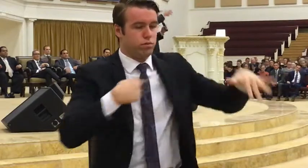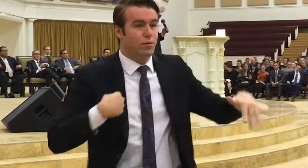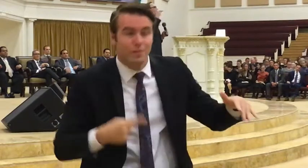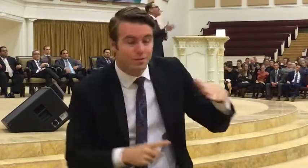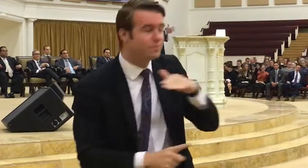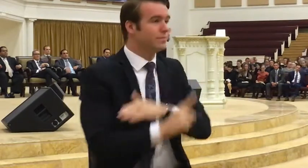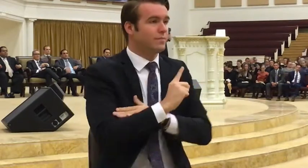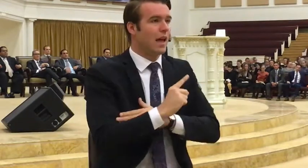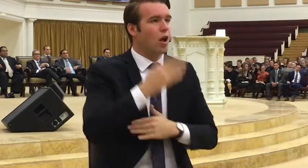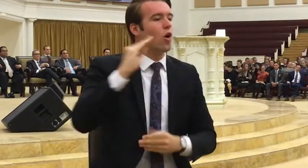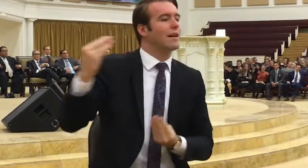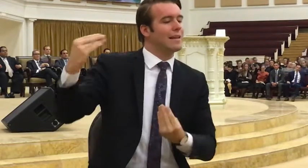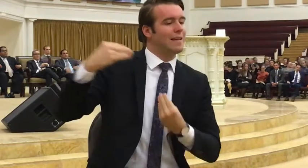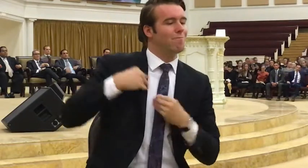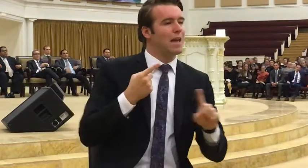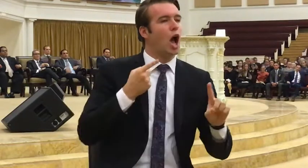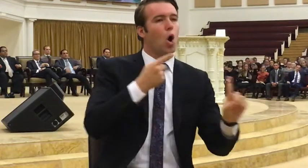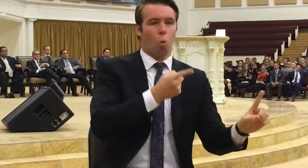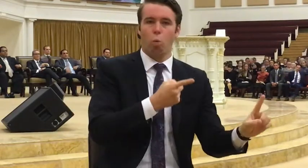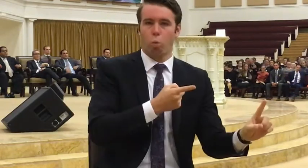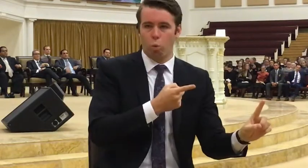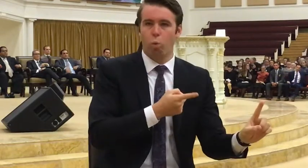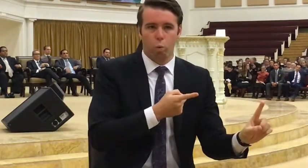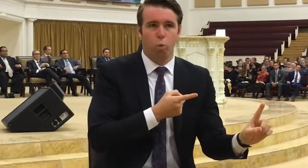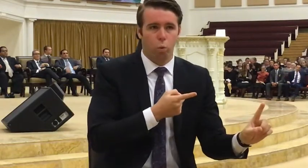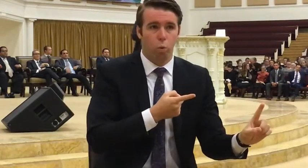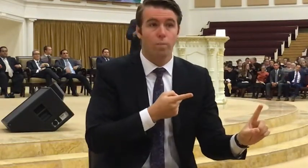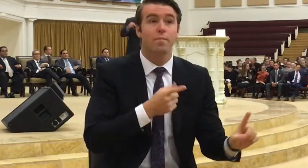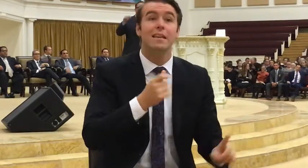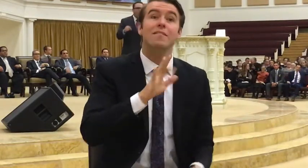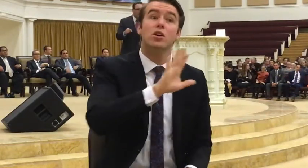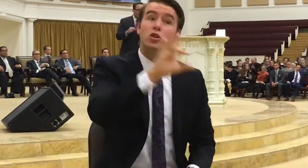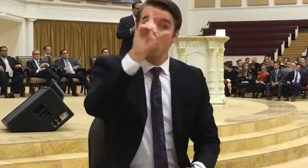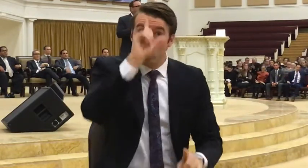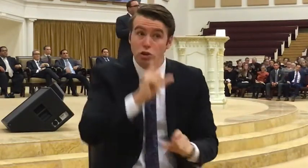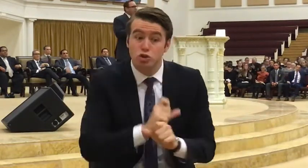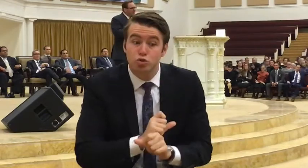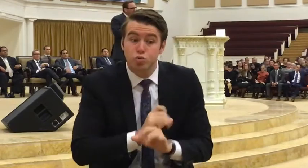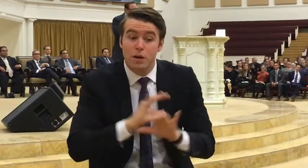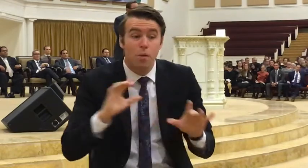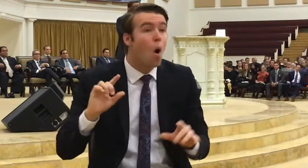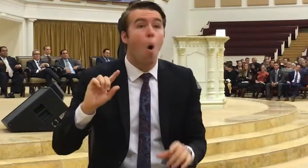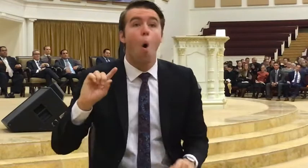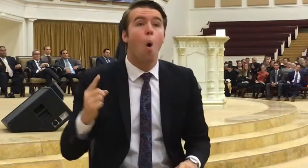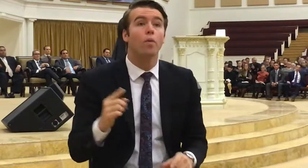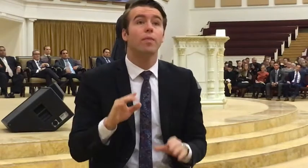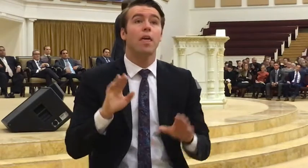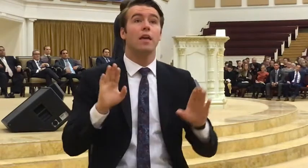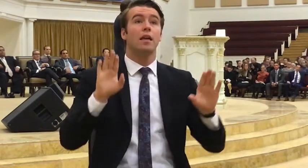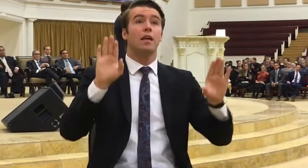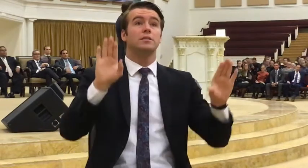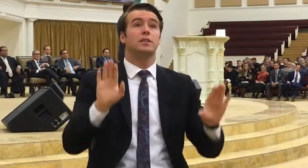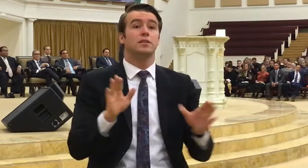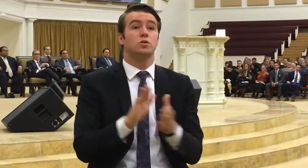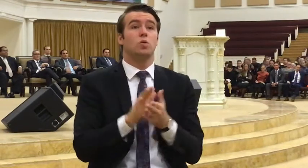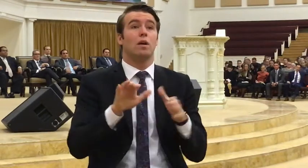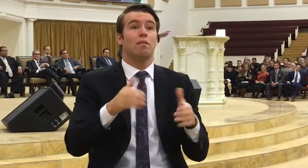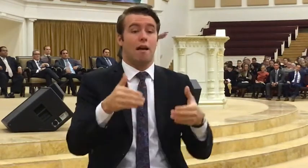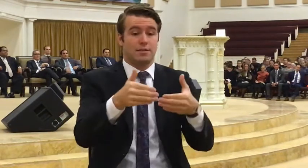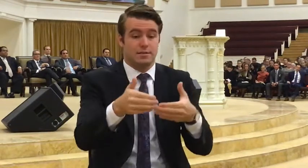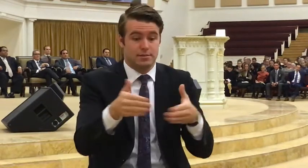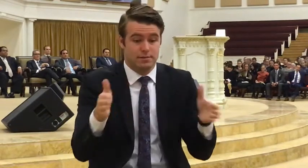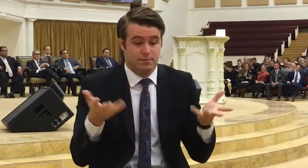women on a mission. If your dreams are only about a Sunday school class, are only about